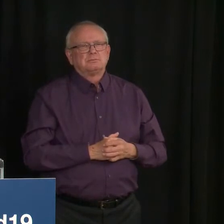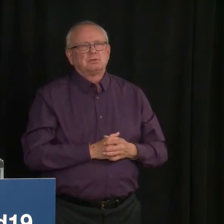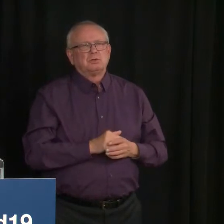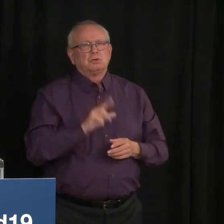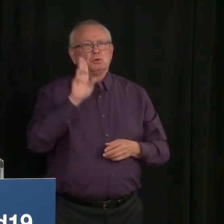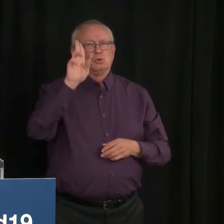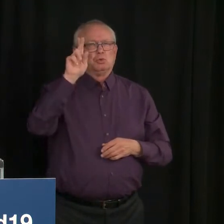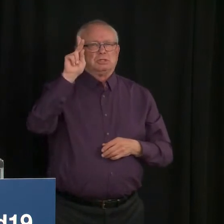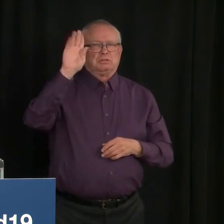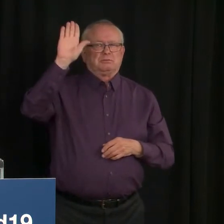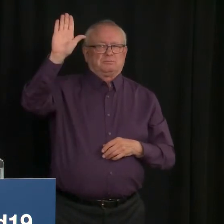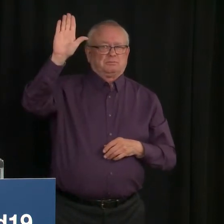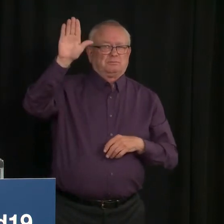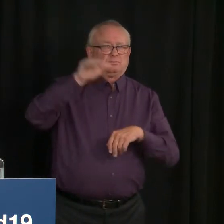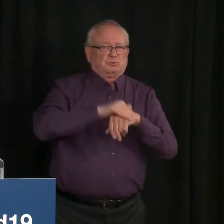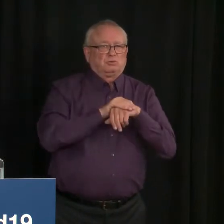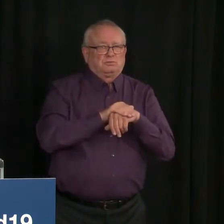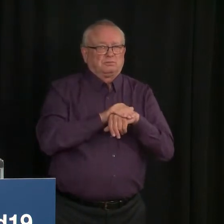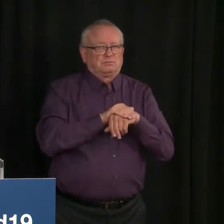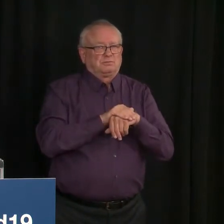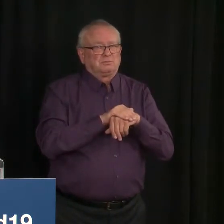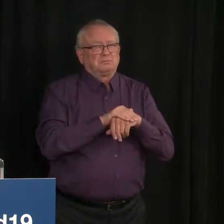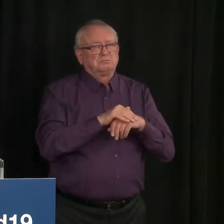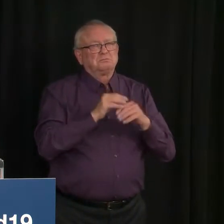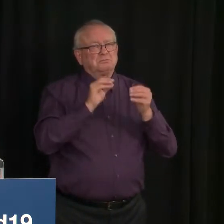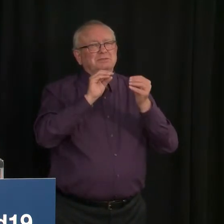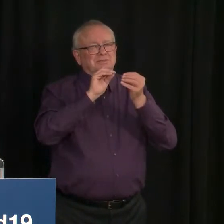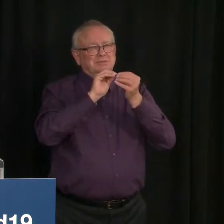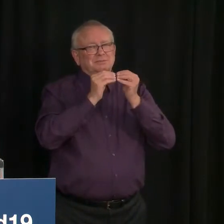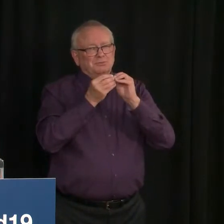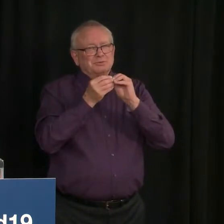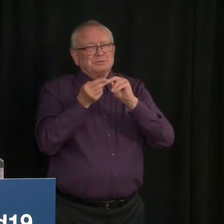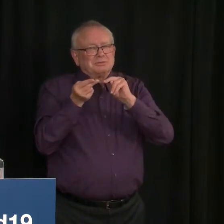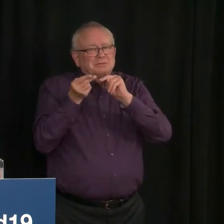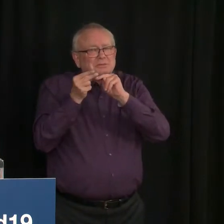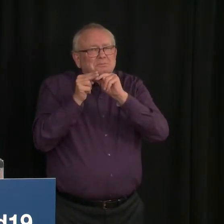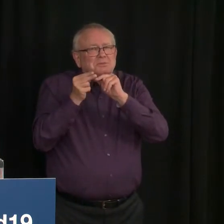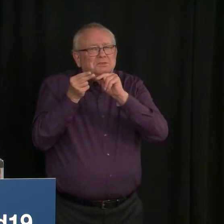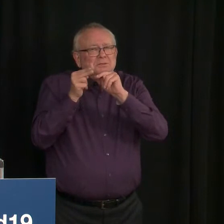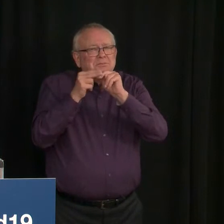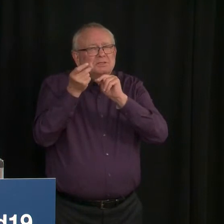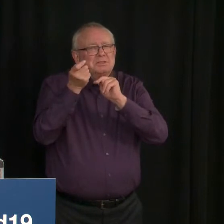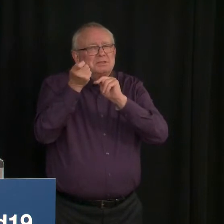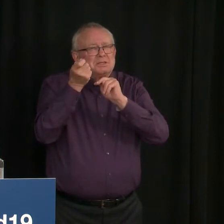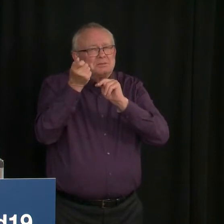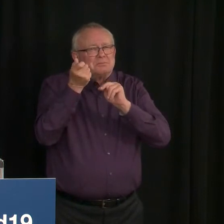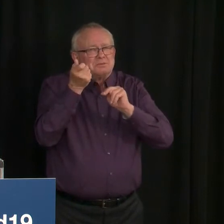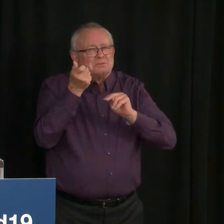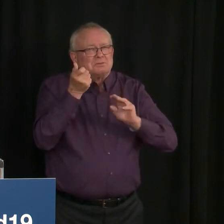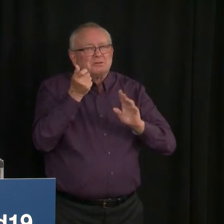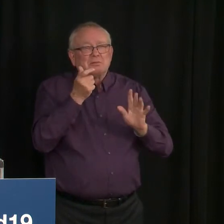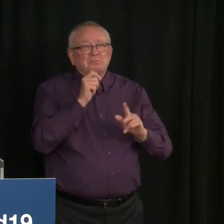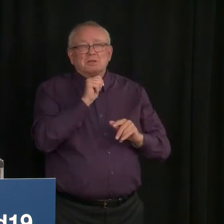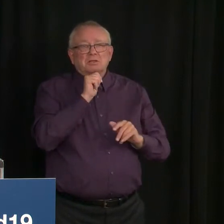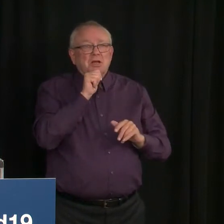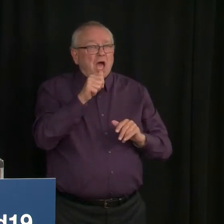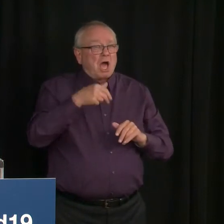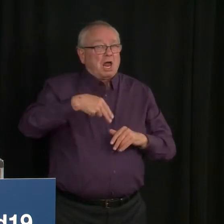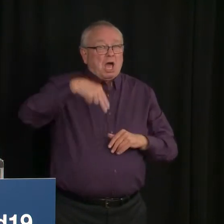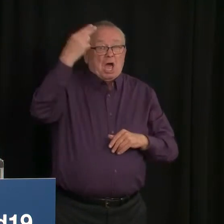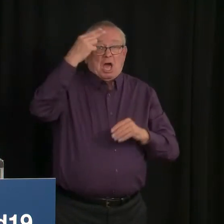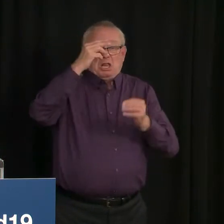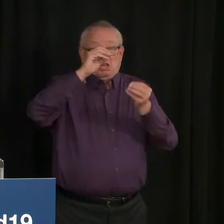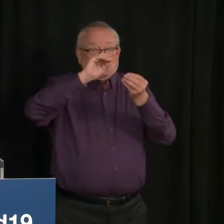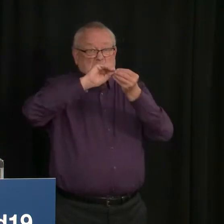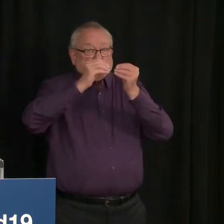is that while cases are starting to go up a little bit, we are not seeing that same corresponding jump in severe